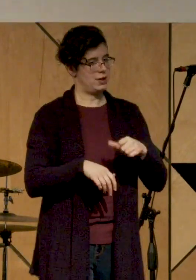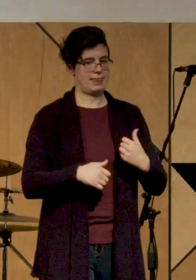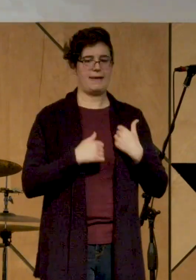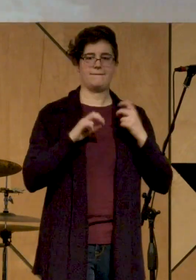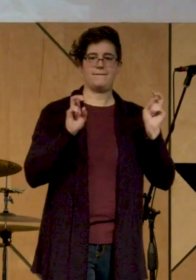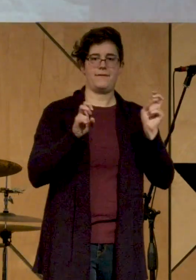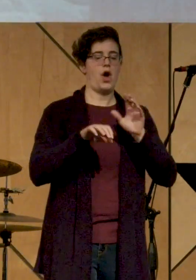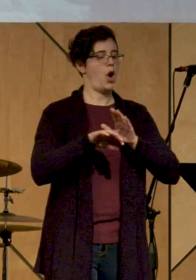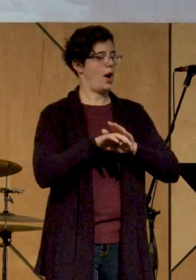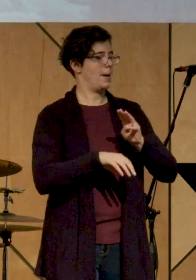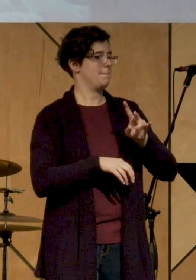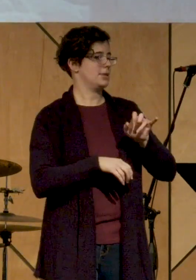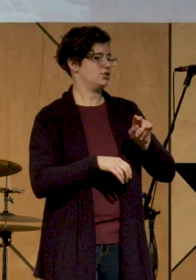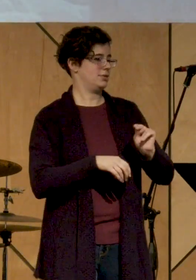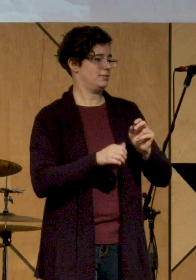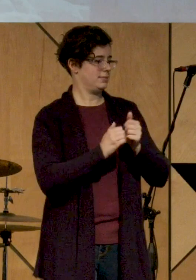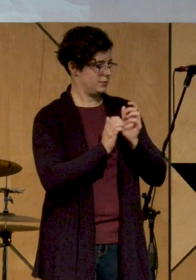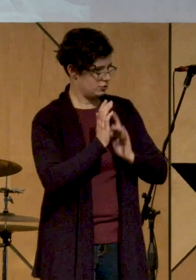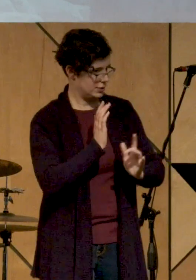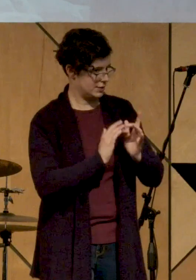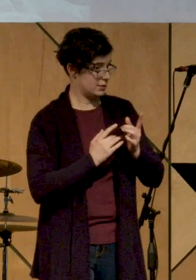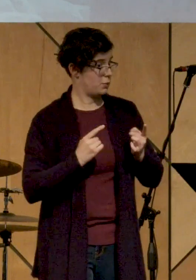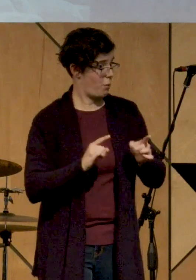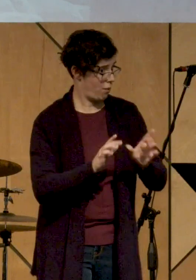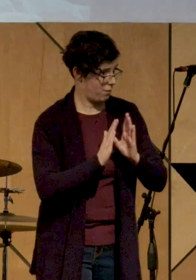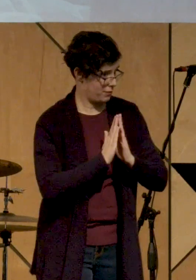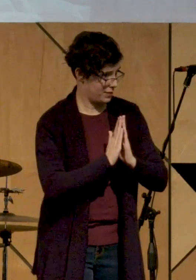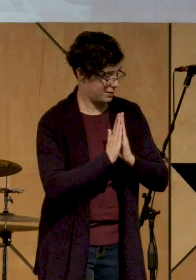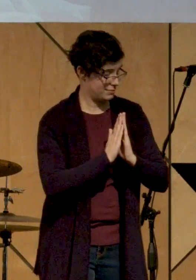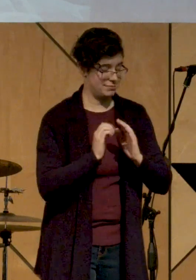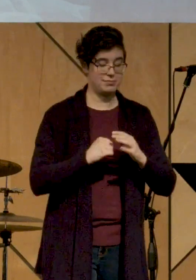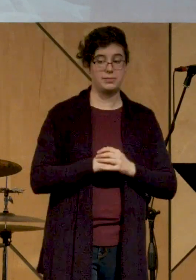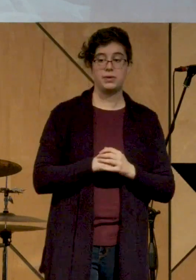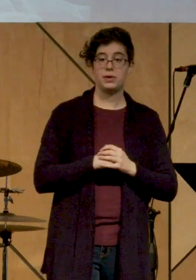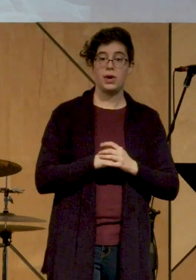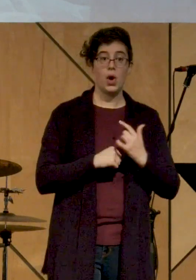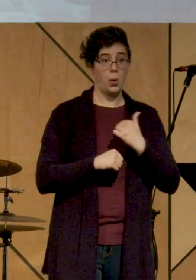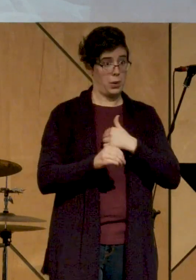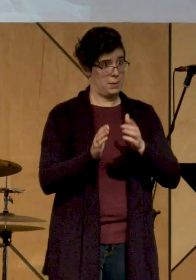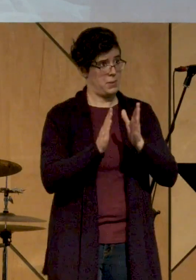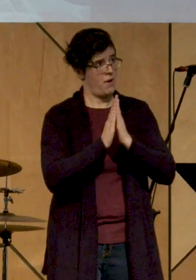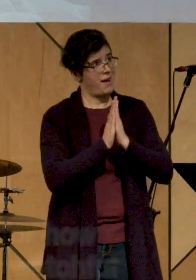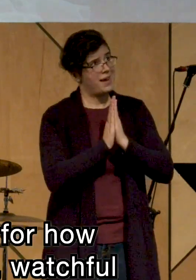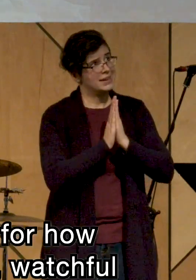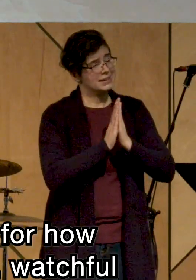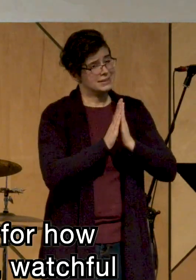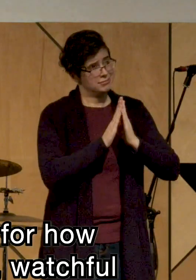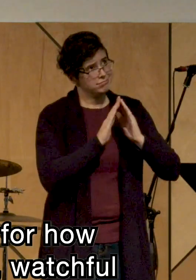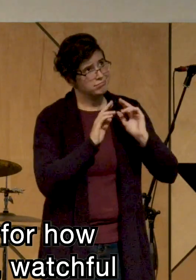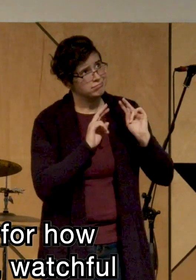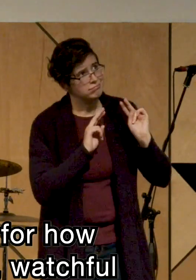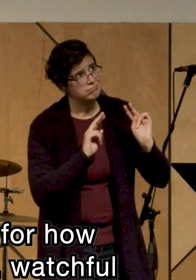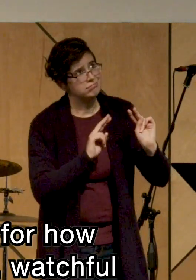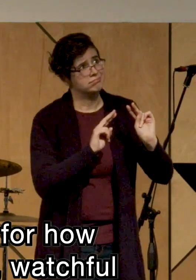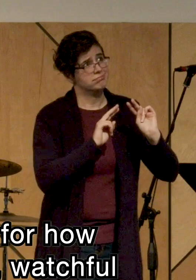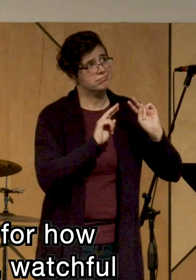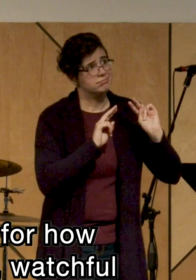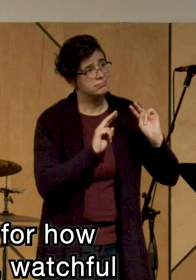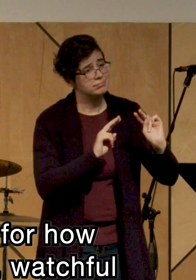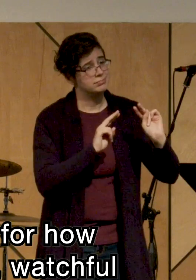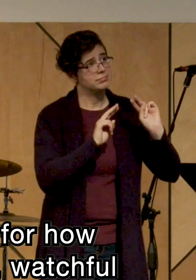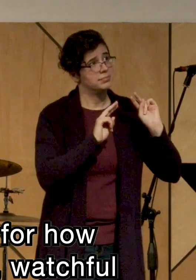mission with Jesus as they pray. Okay? We pray steadfastly, we pray